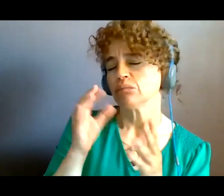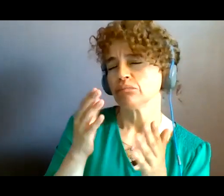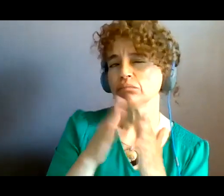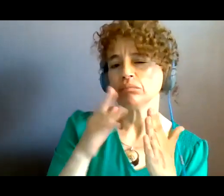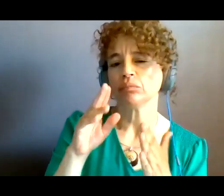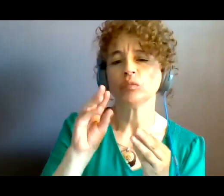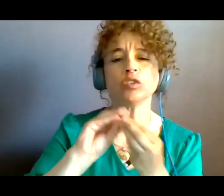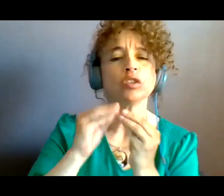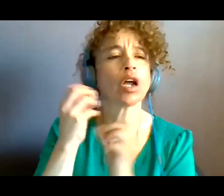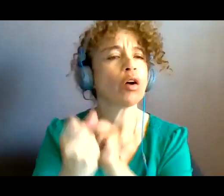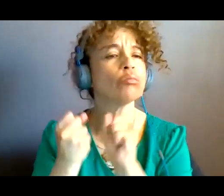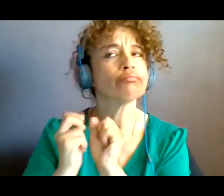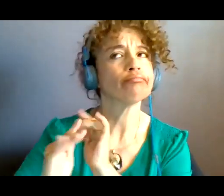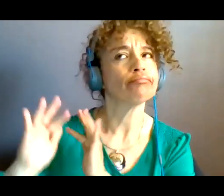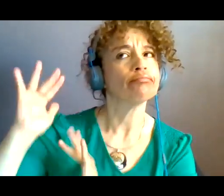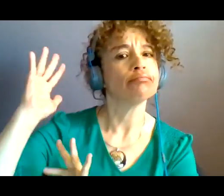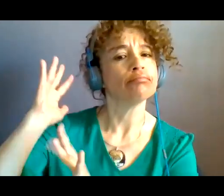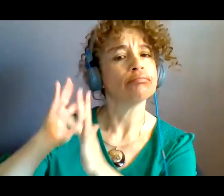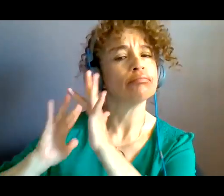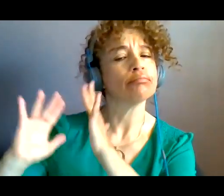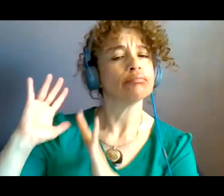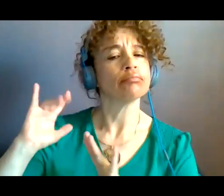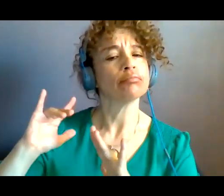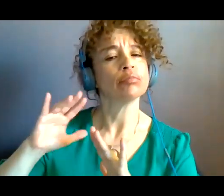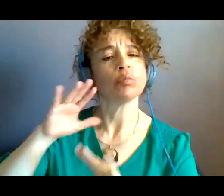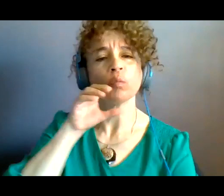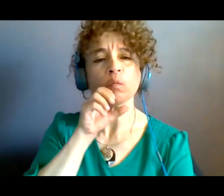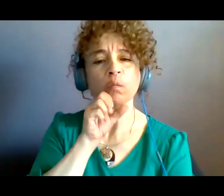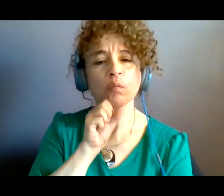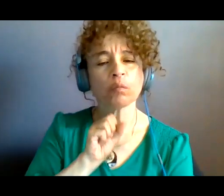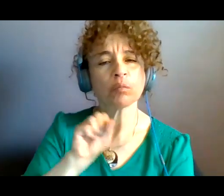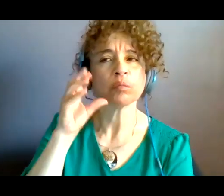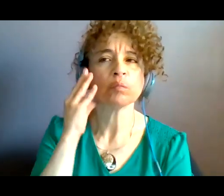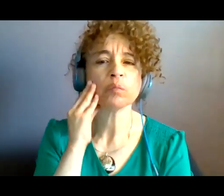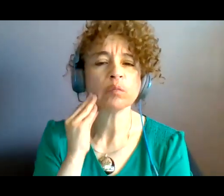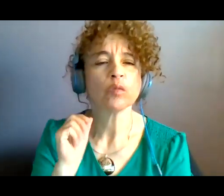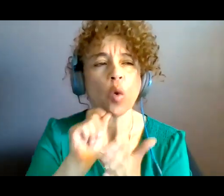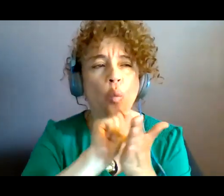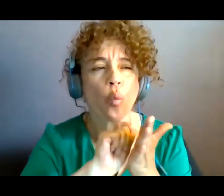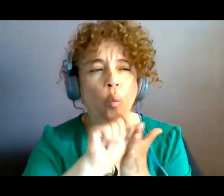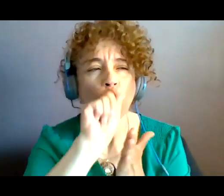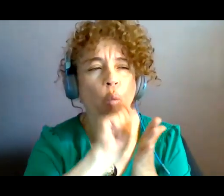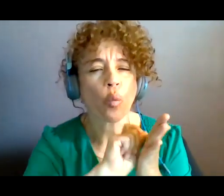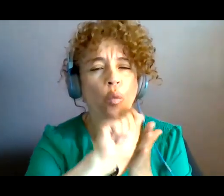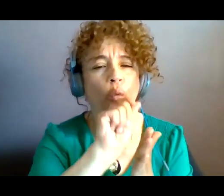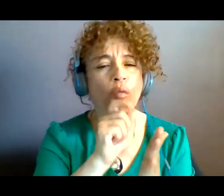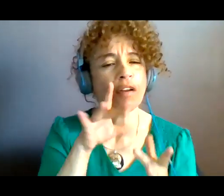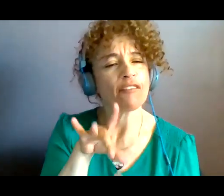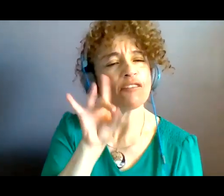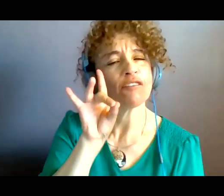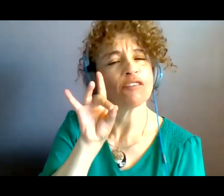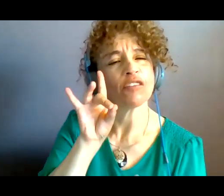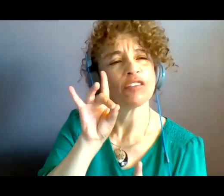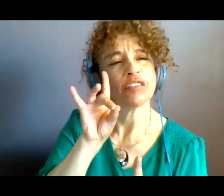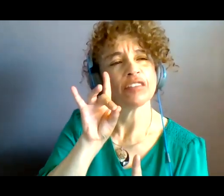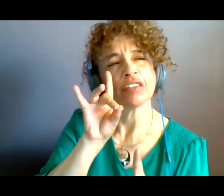A number of years ago, I was a little dispirited with writing, and I thought I would find a different